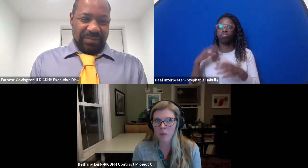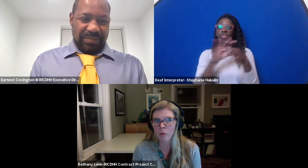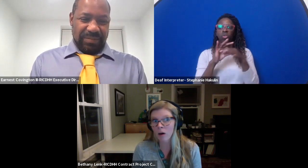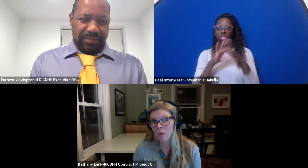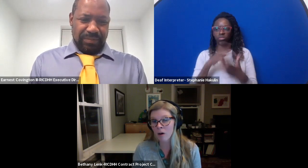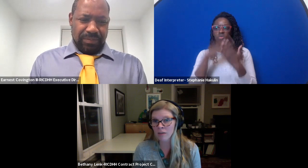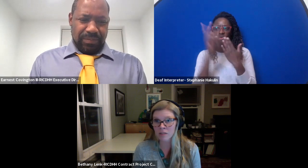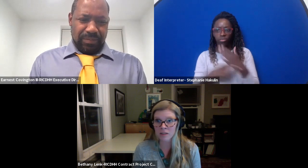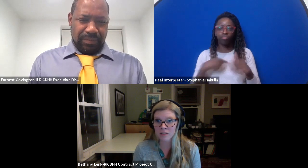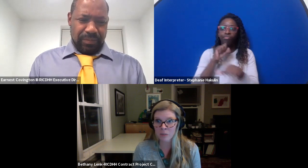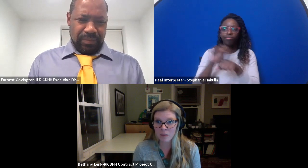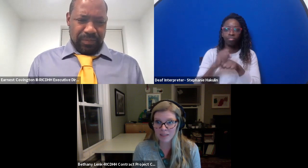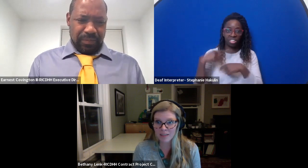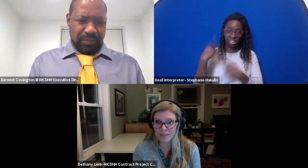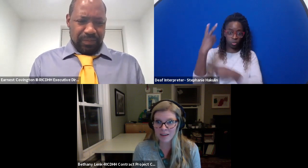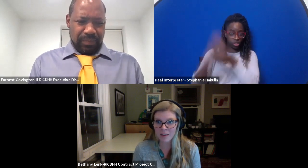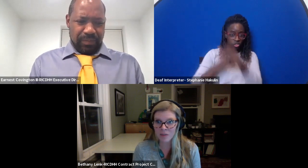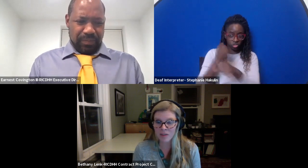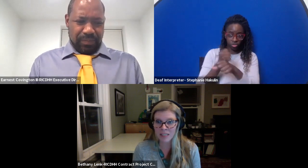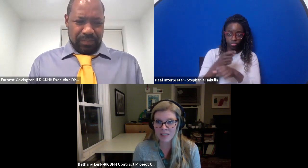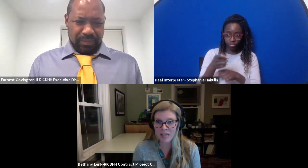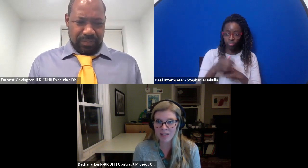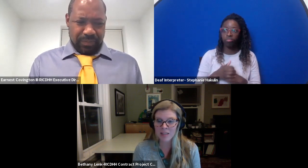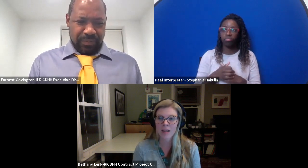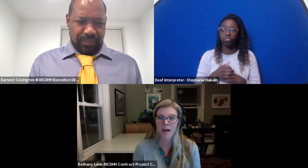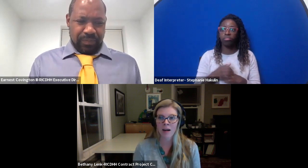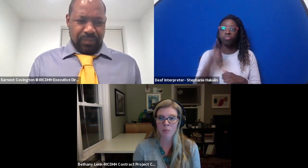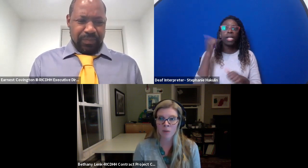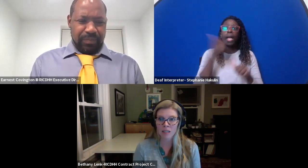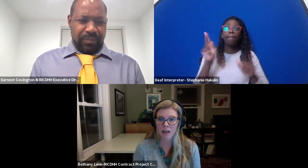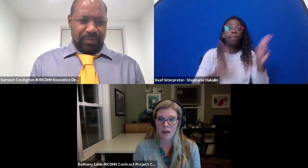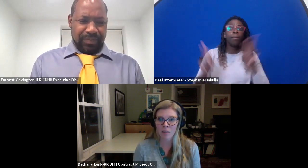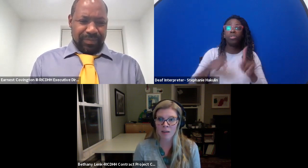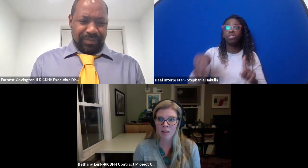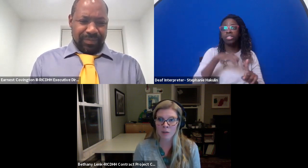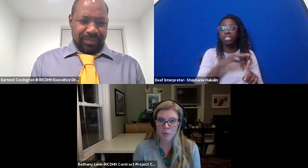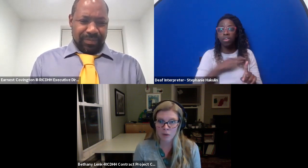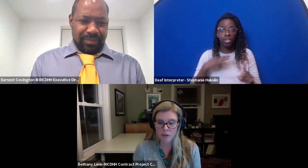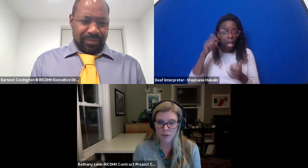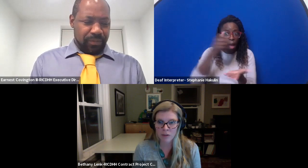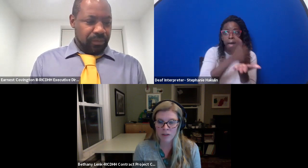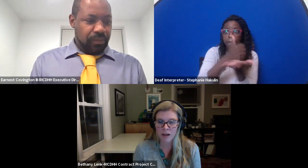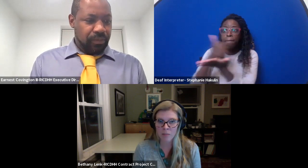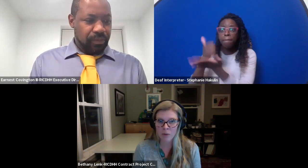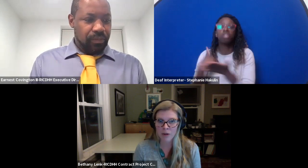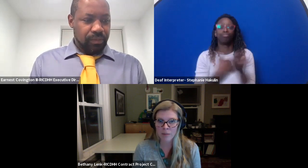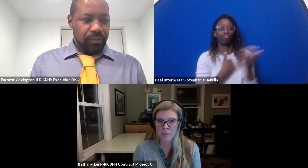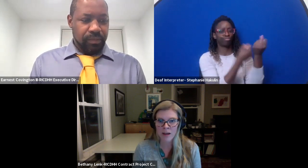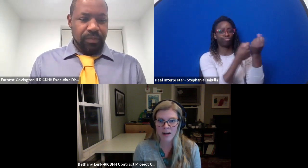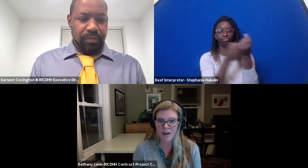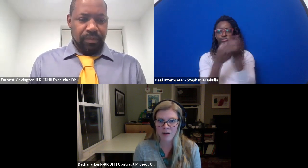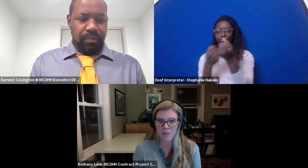I help all of the departments with various tasks. Mostly I'm in the interpreter referral